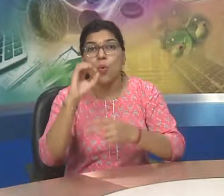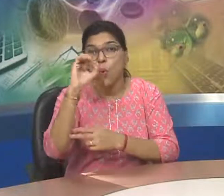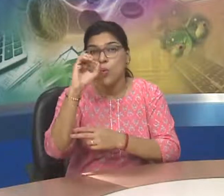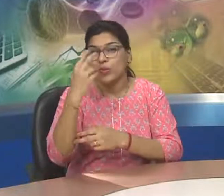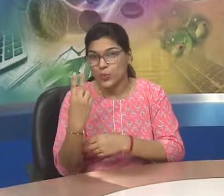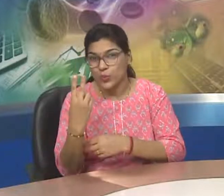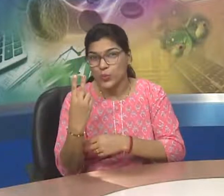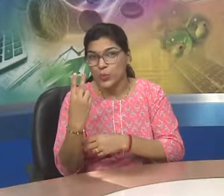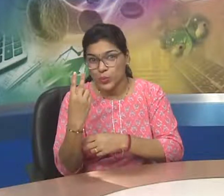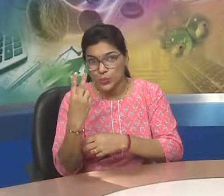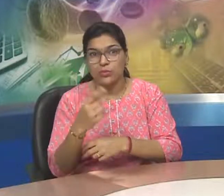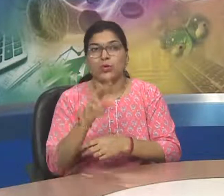78% nitrogen,